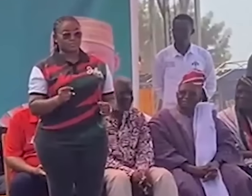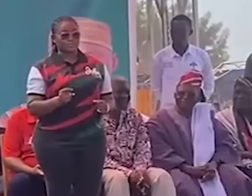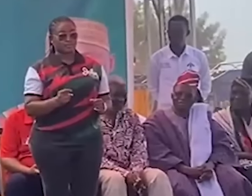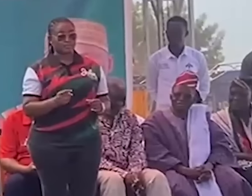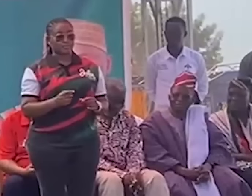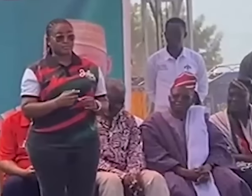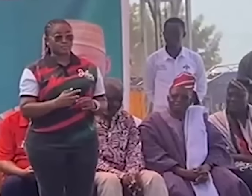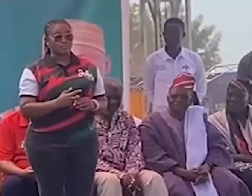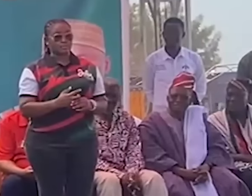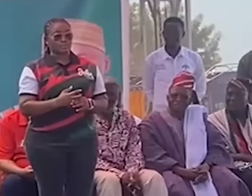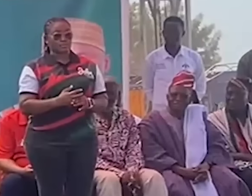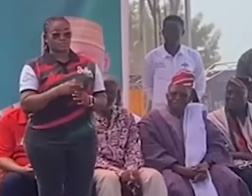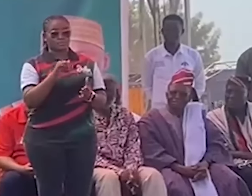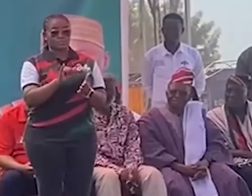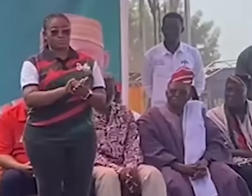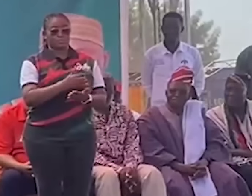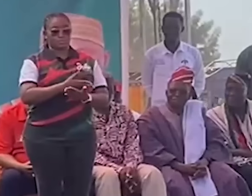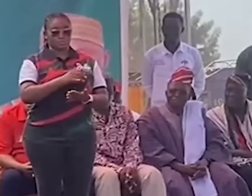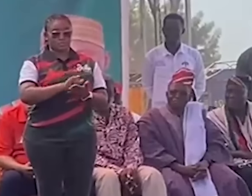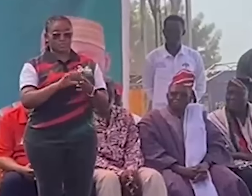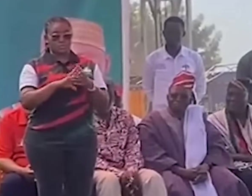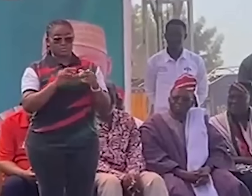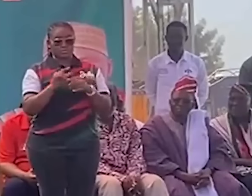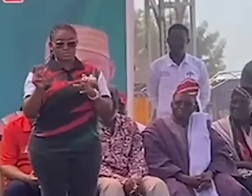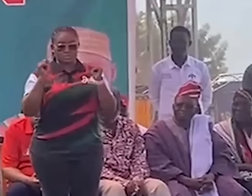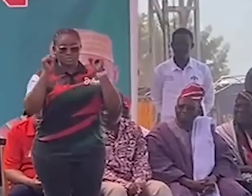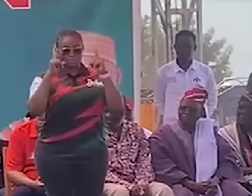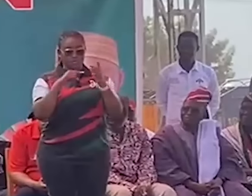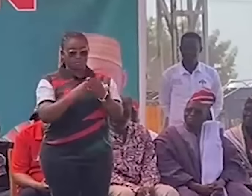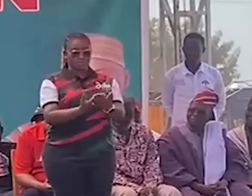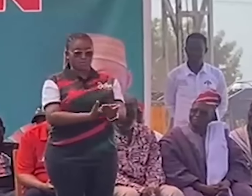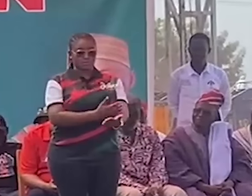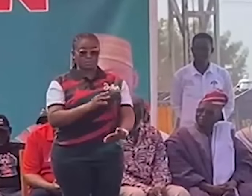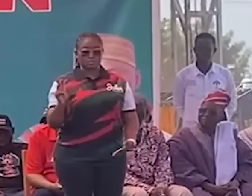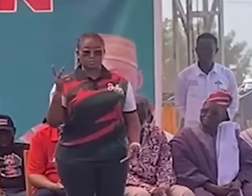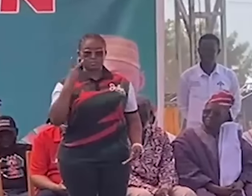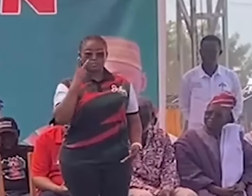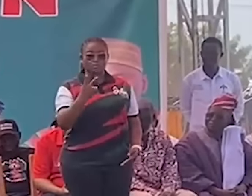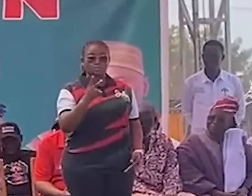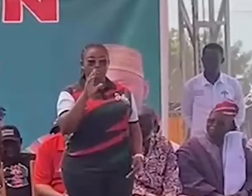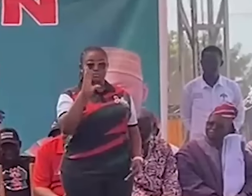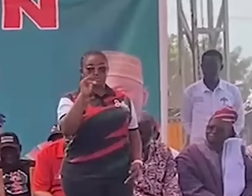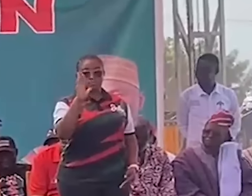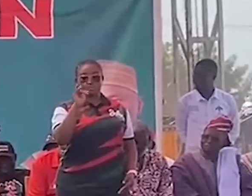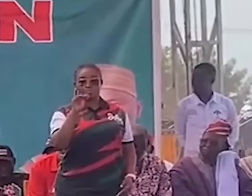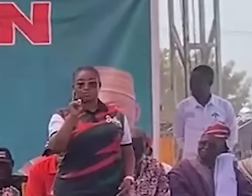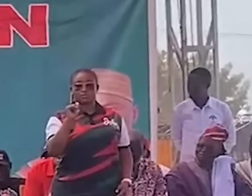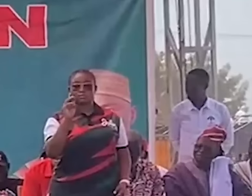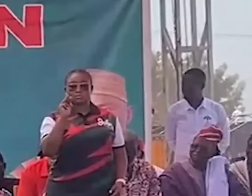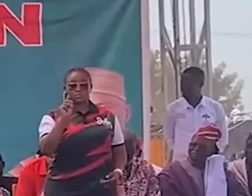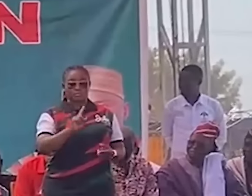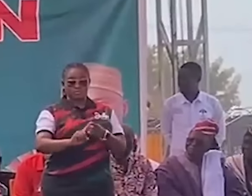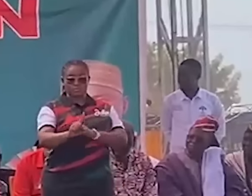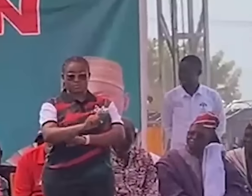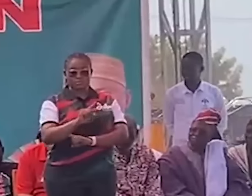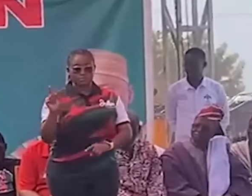great fall. Those nursery rhymes. I woke up this morning and I saw 50 questions to me. It looks